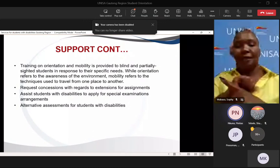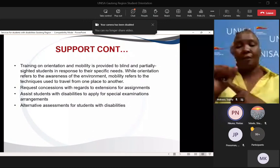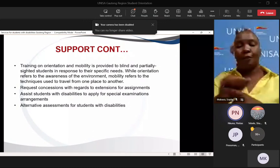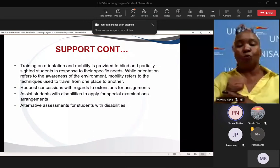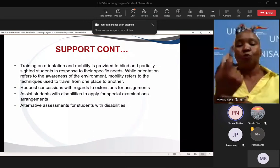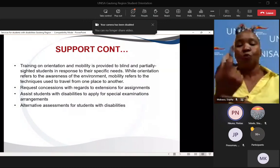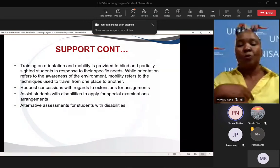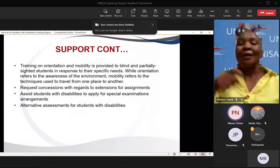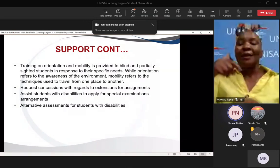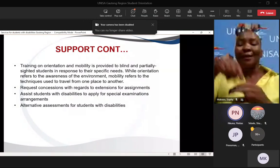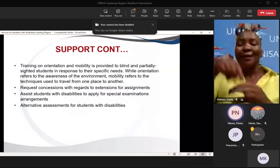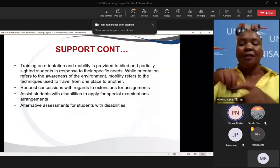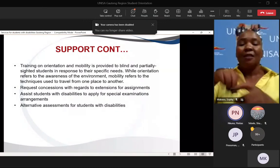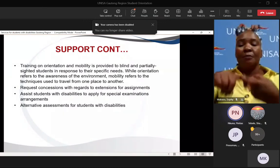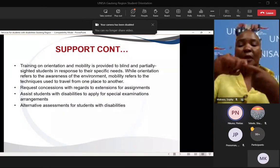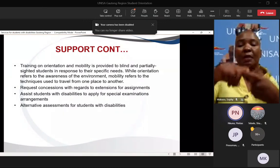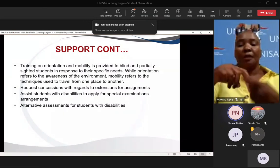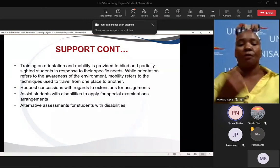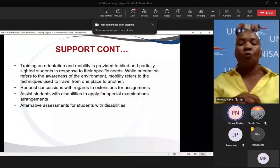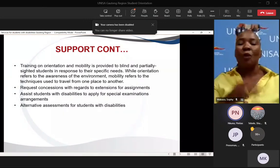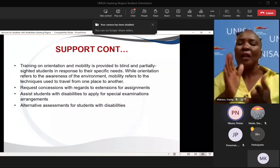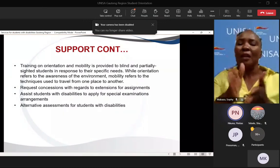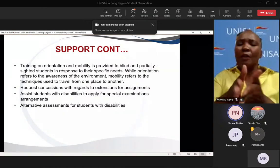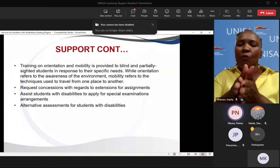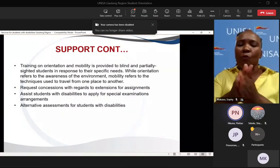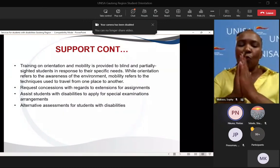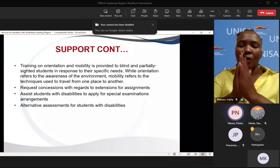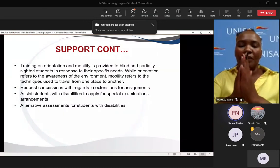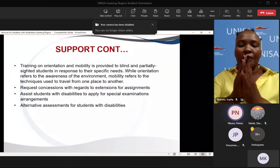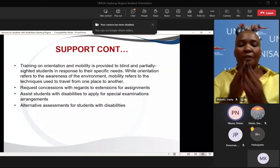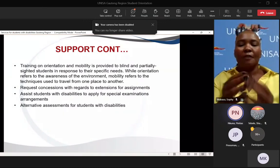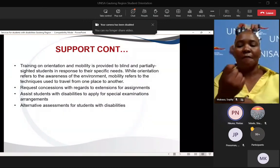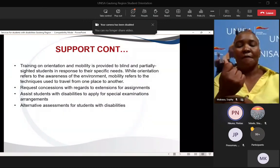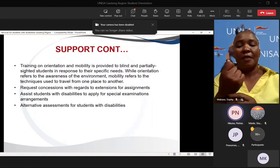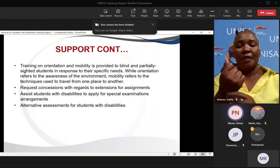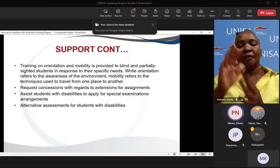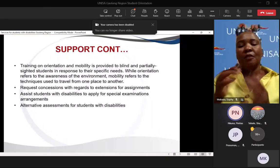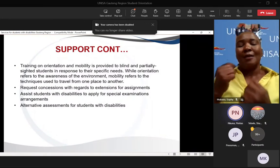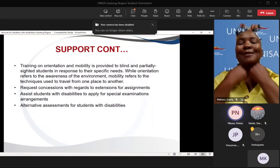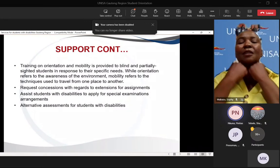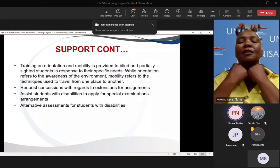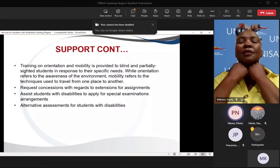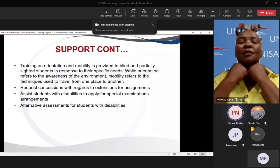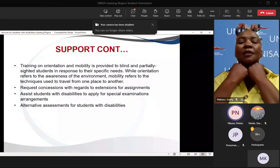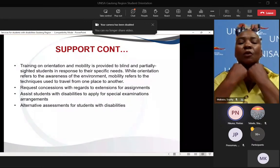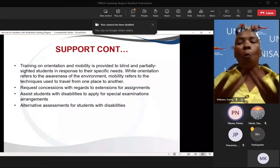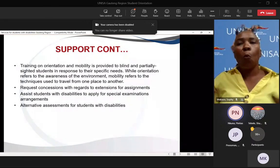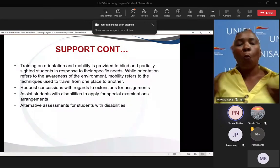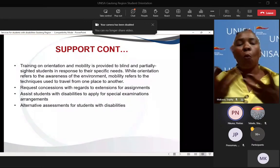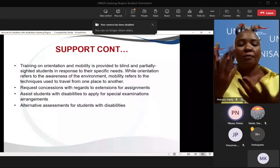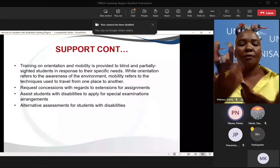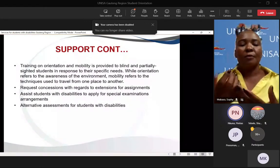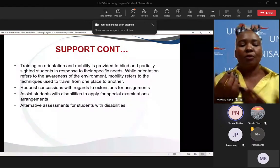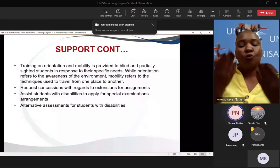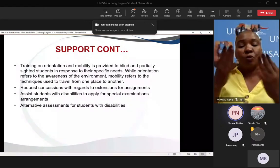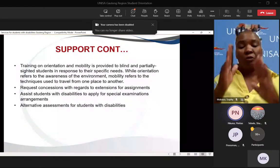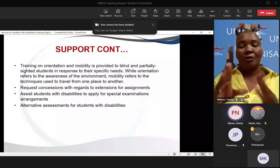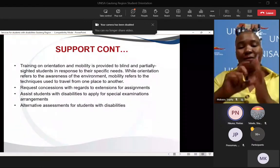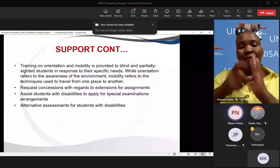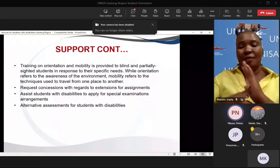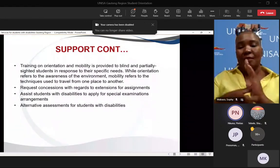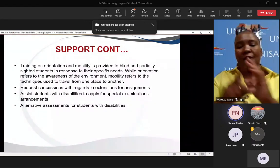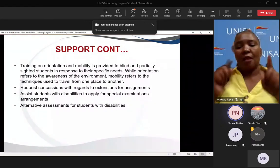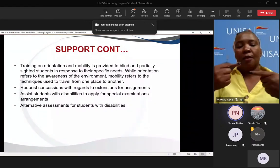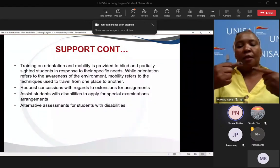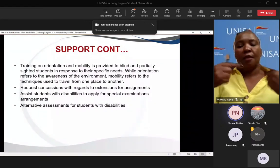independent we also request conversations with regard to extensions of assignments in cases whereby students with